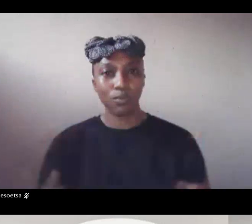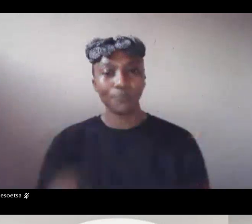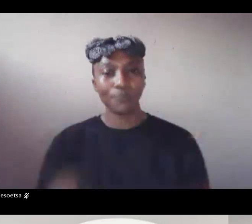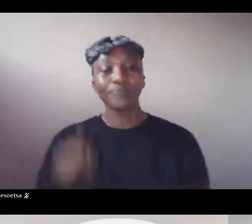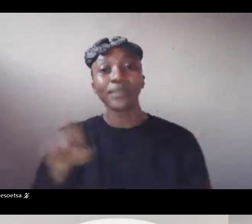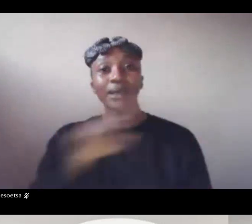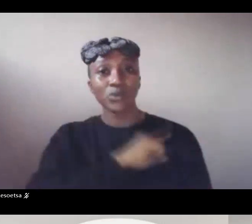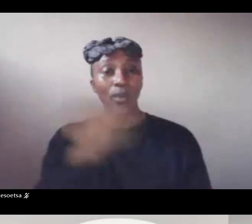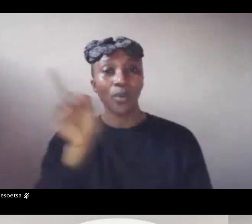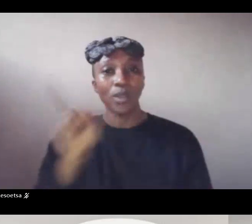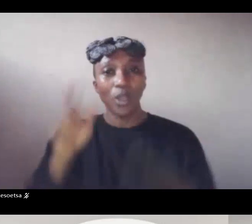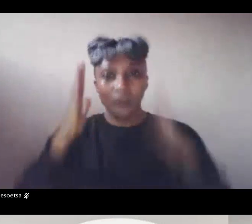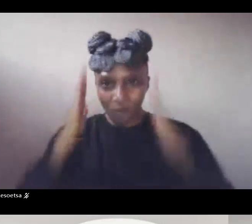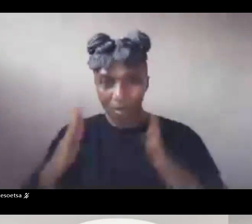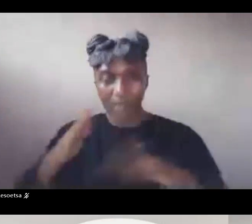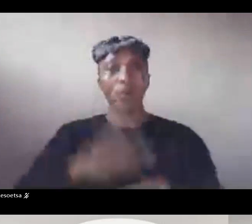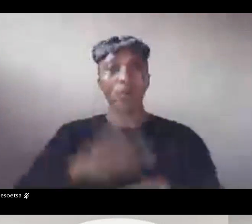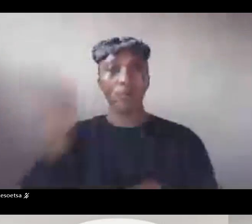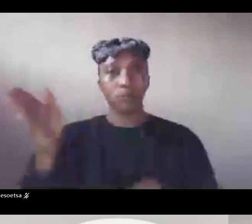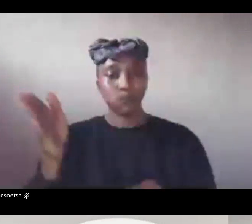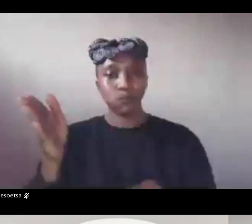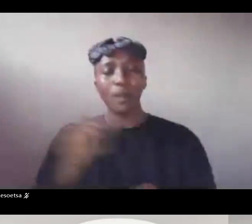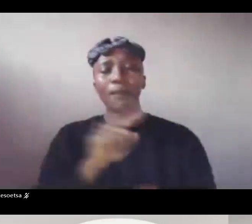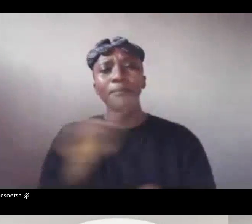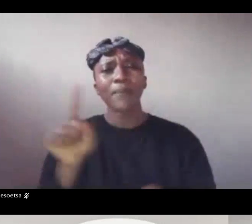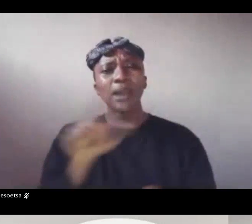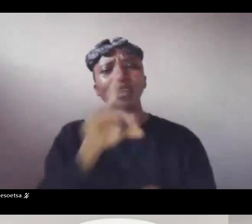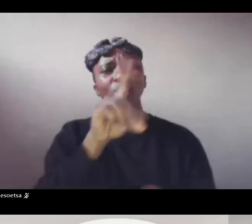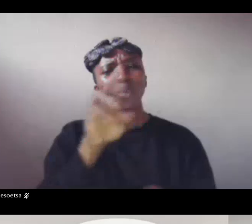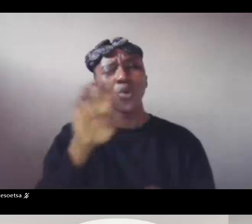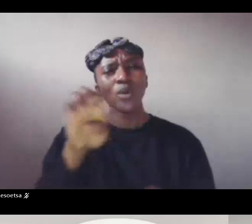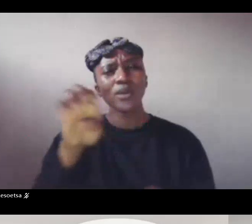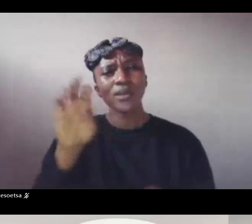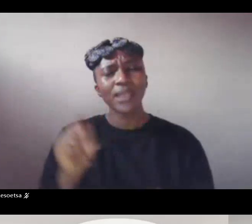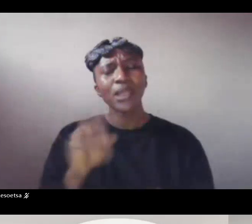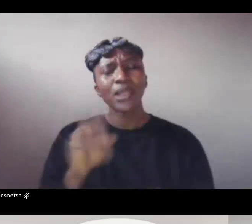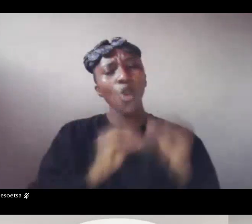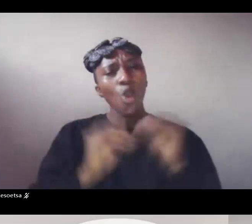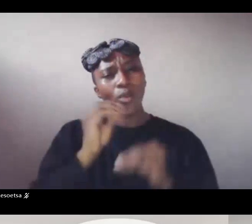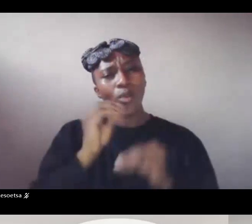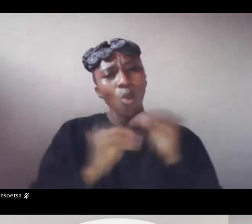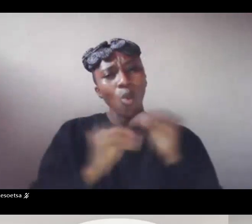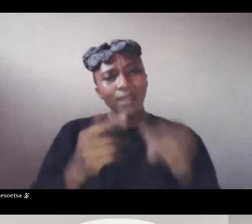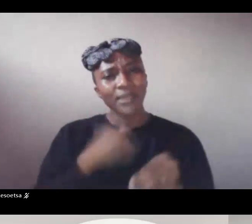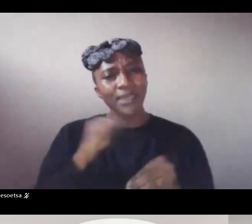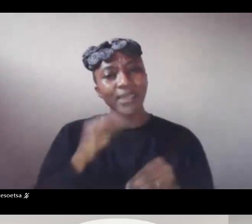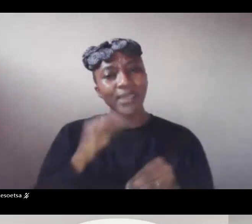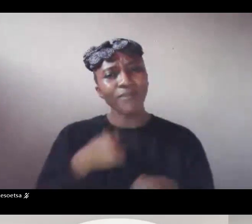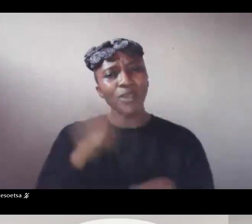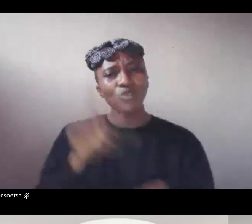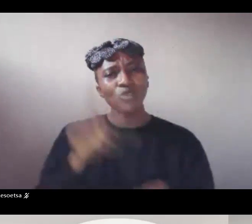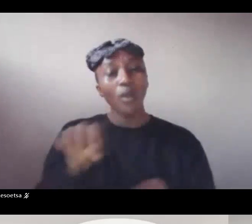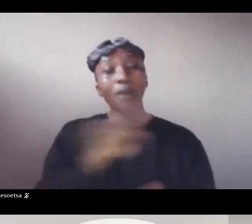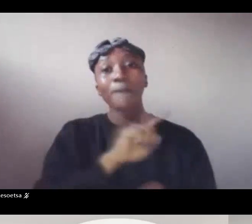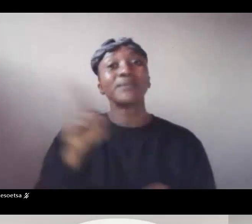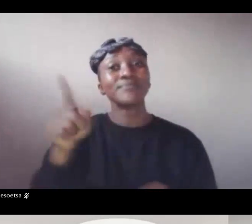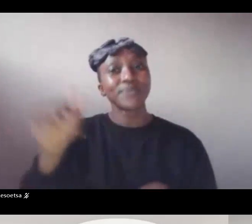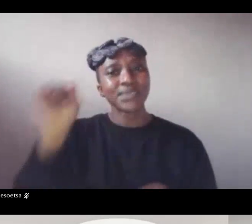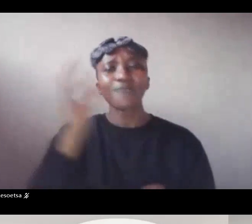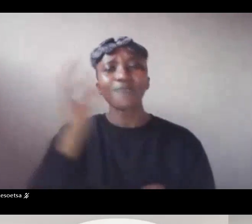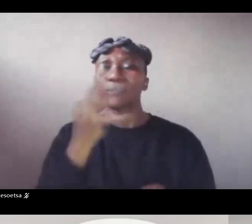it. But Doreen, correct me if I'm wrong, okay? But what she's saying is that it's not only systemic. There